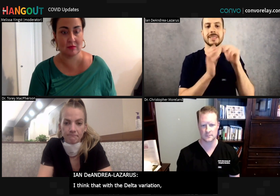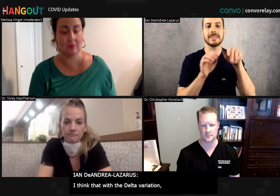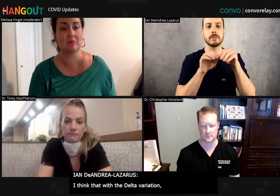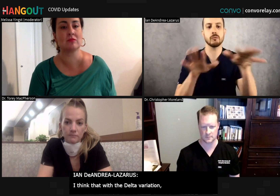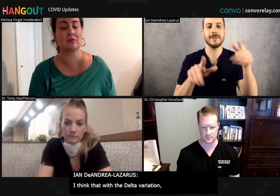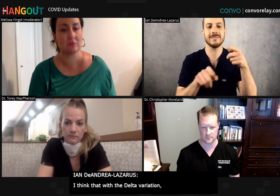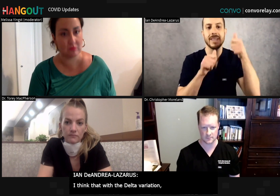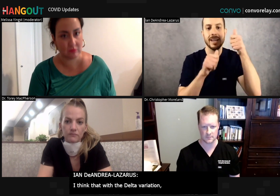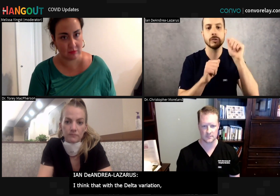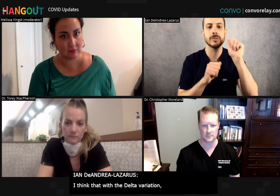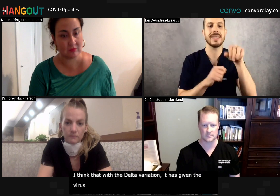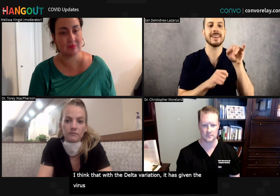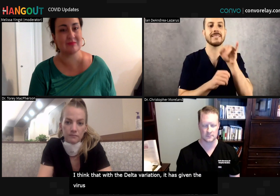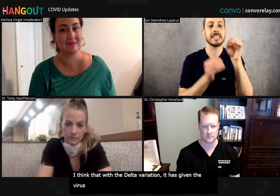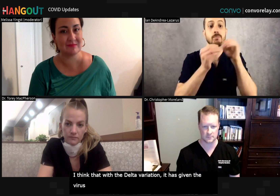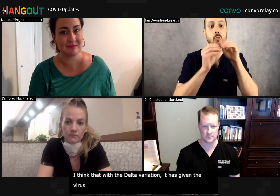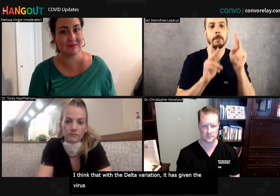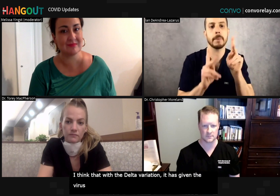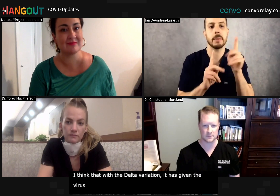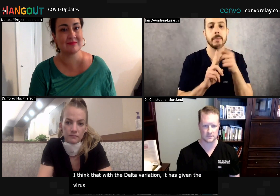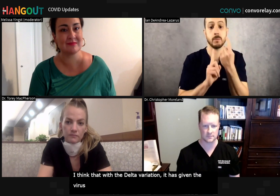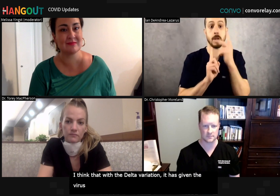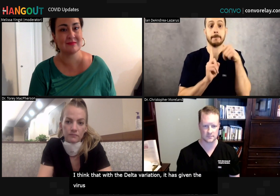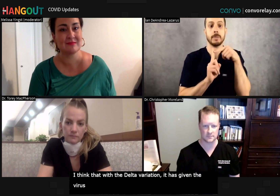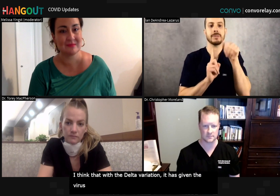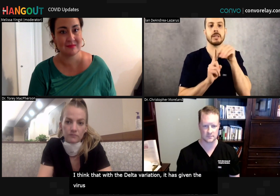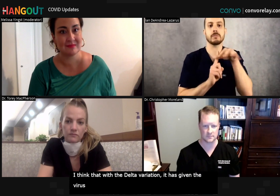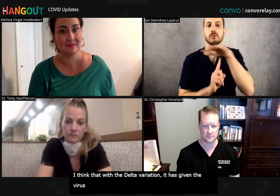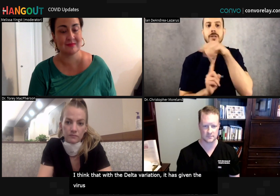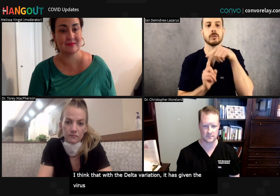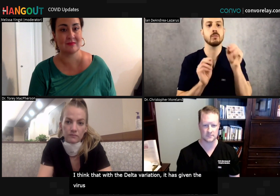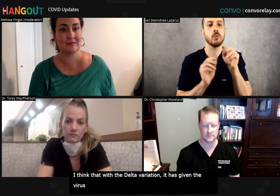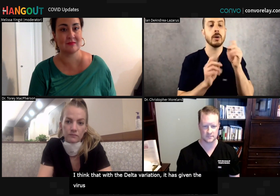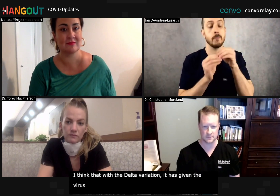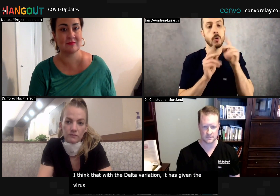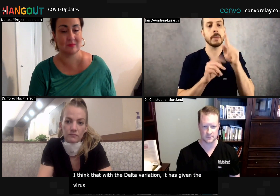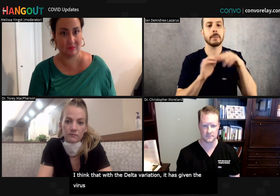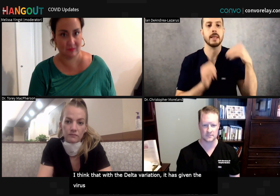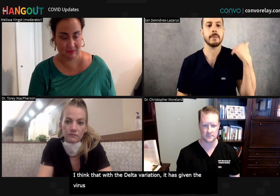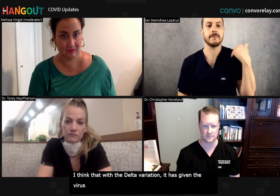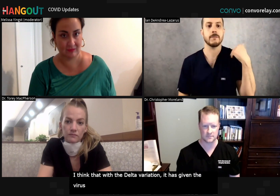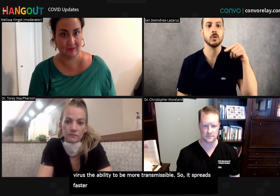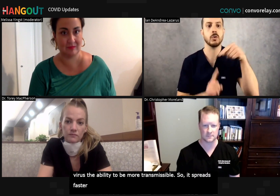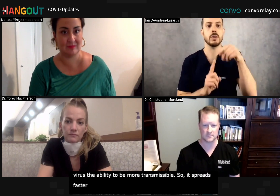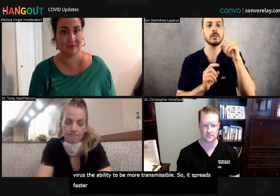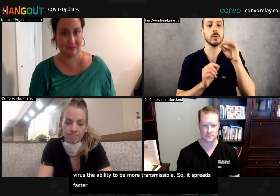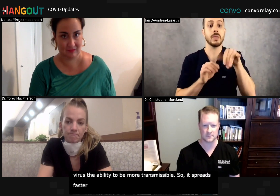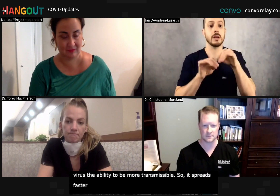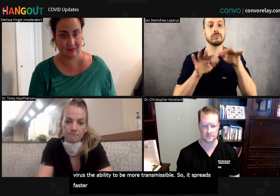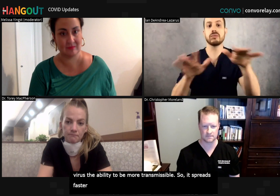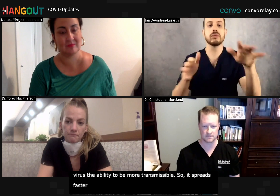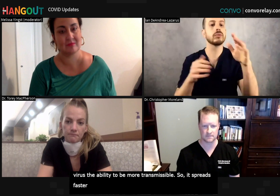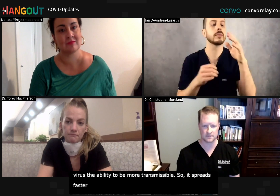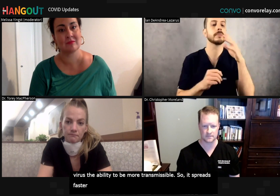to be more transmissible. So it spreads faster from one person. It can spread to more people than